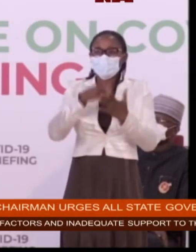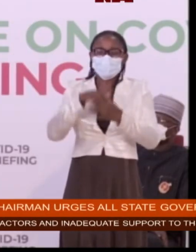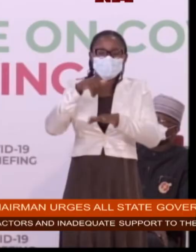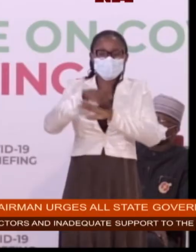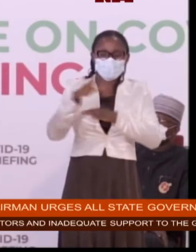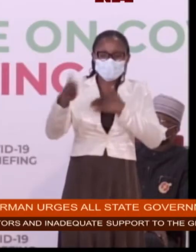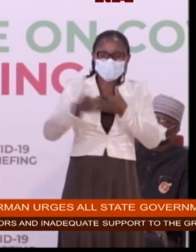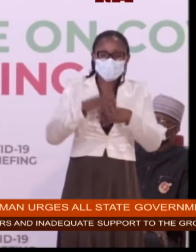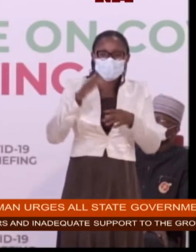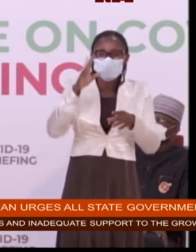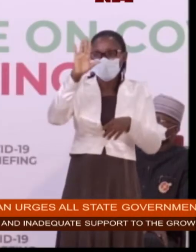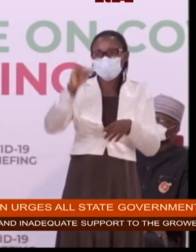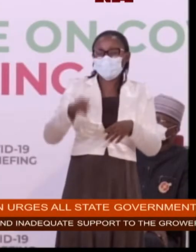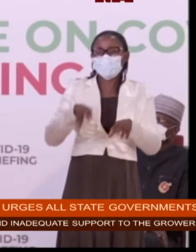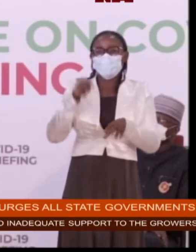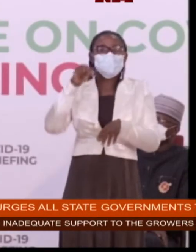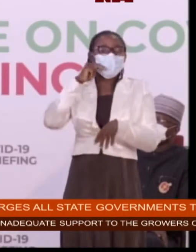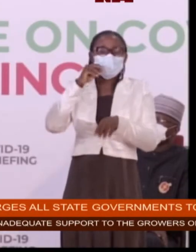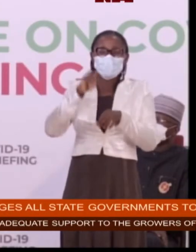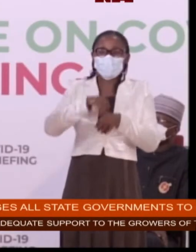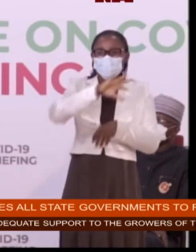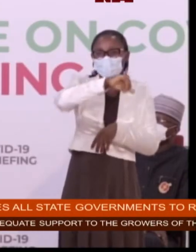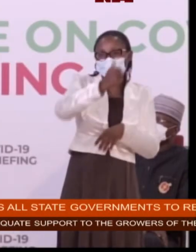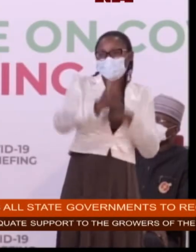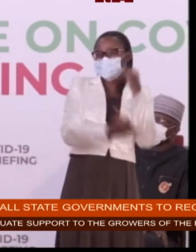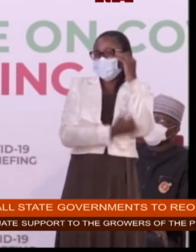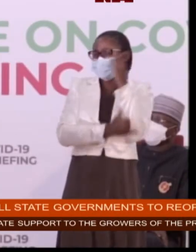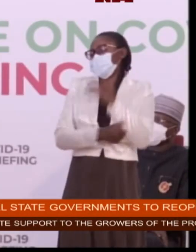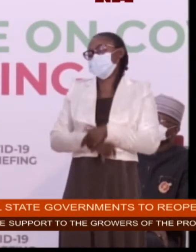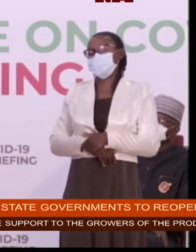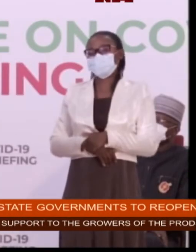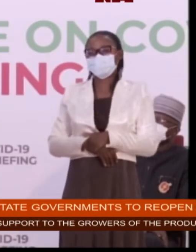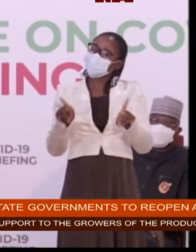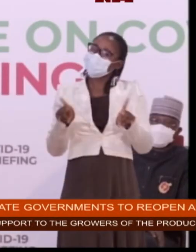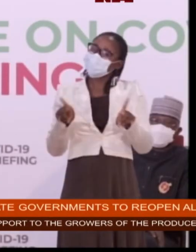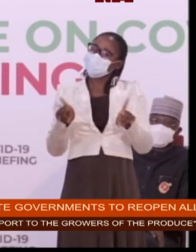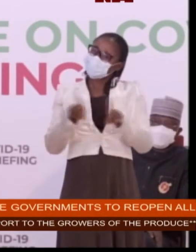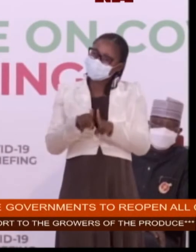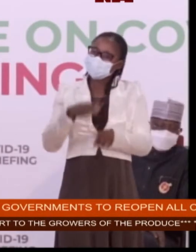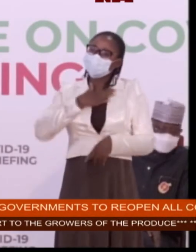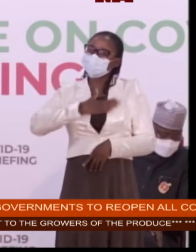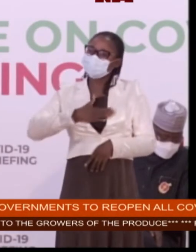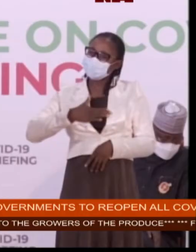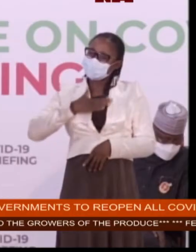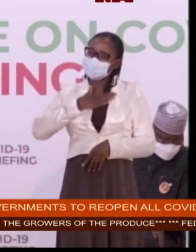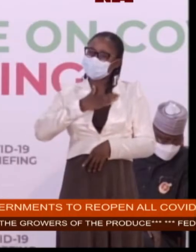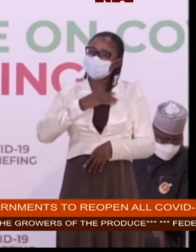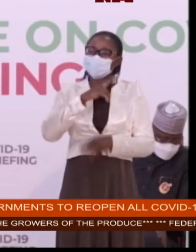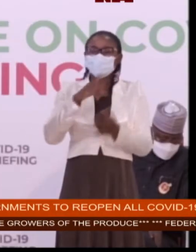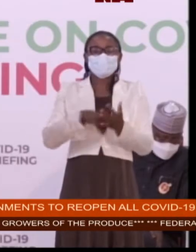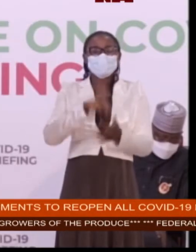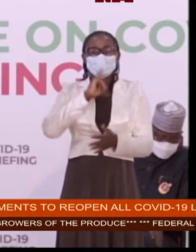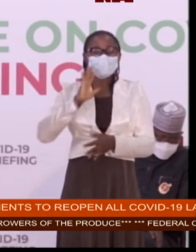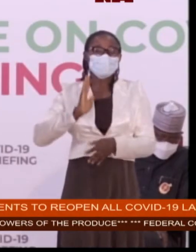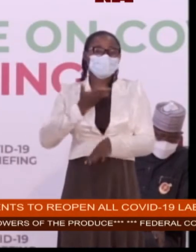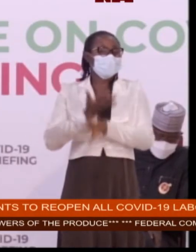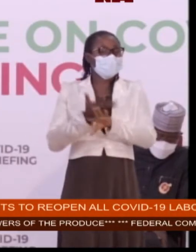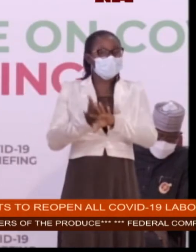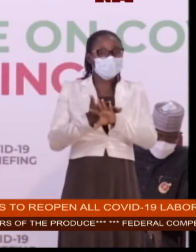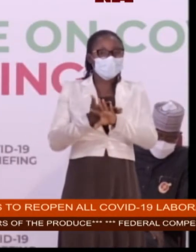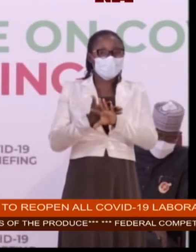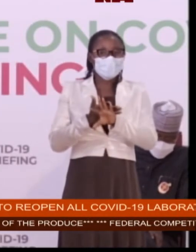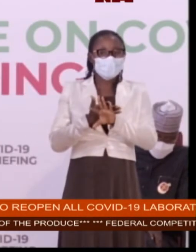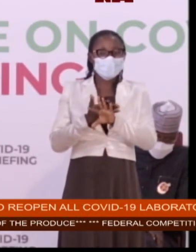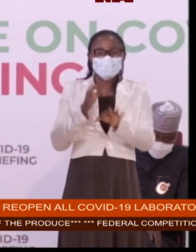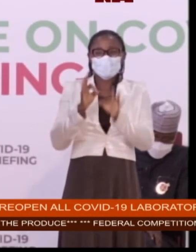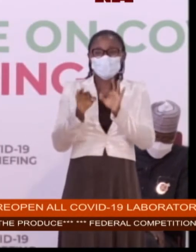Nigerians living across the world to us here in Nigeria. So please, this is an appeal.